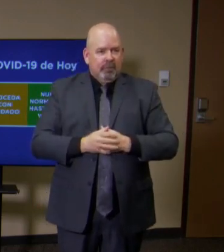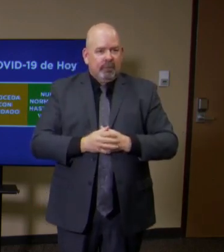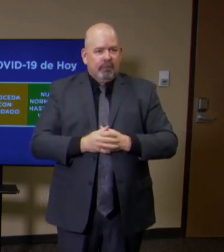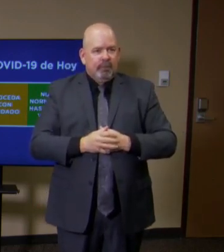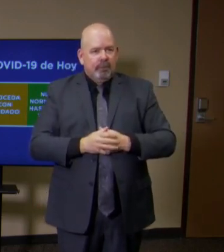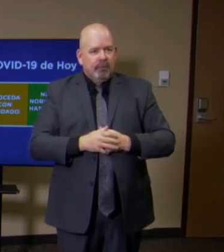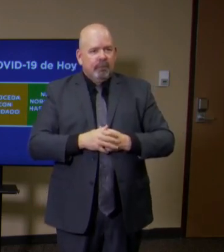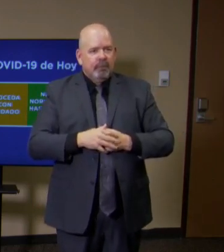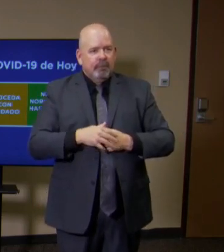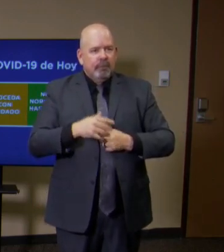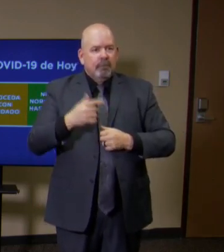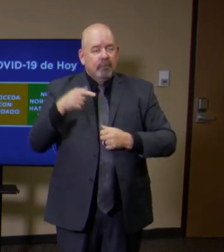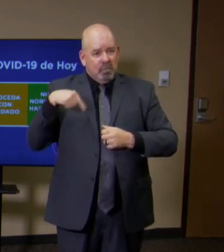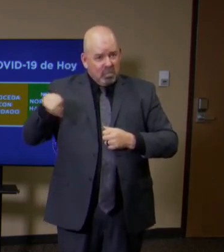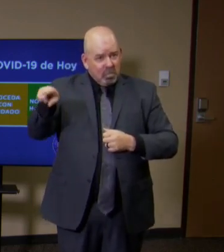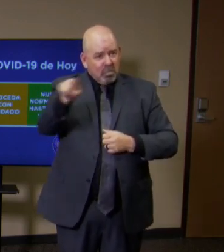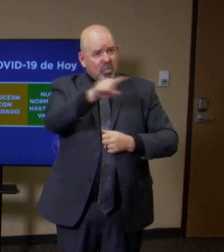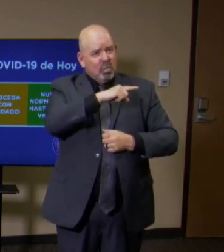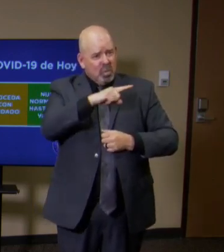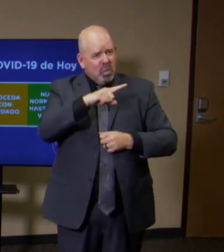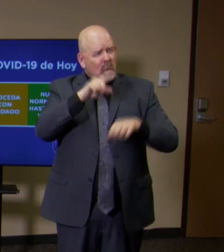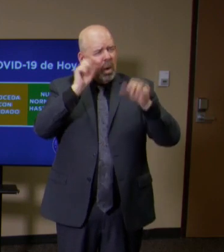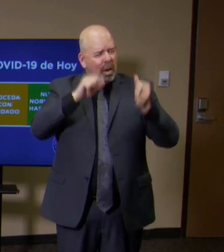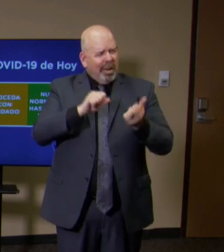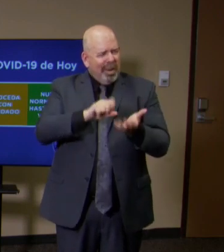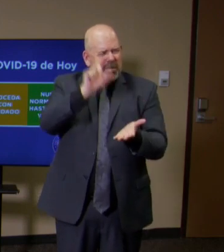with all the activities, which you can get at